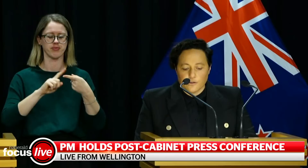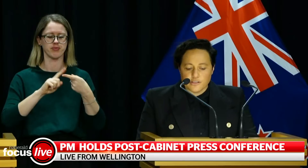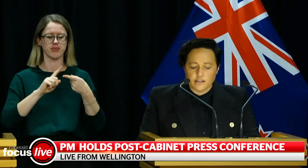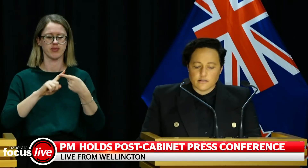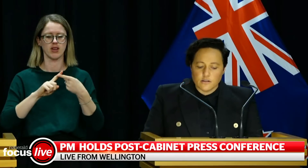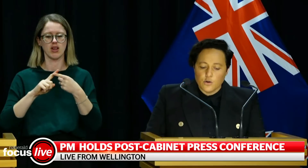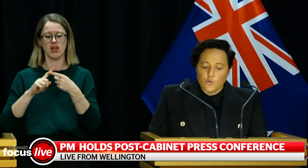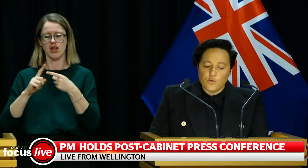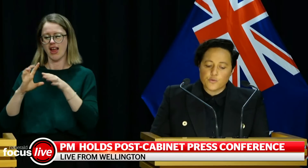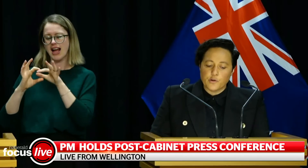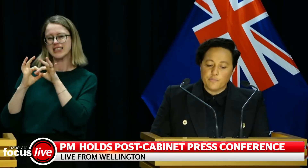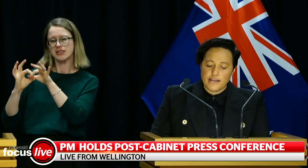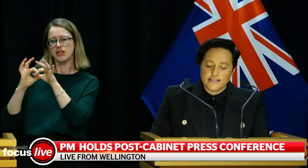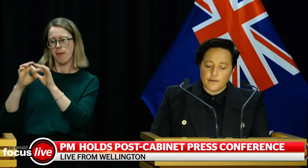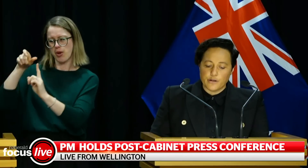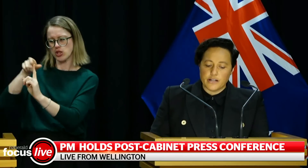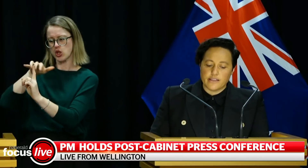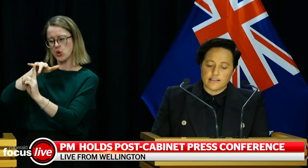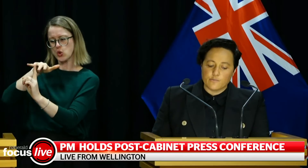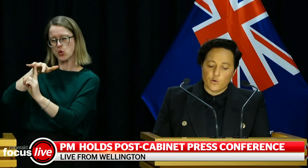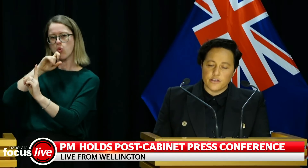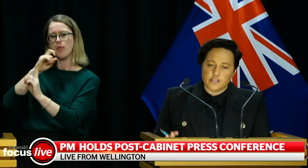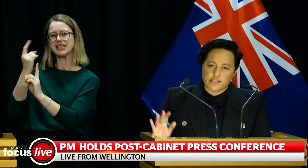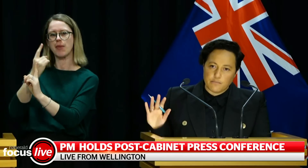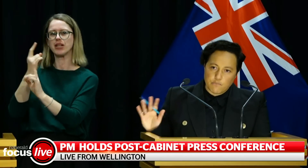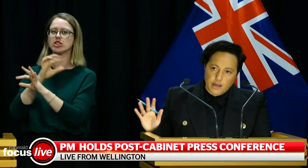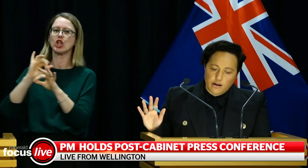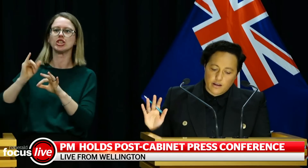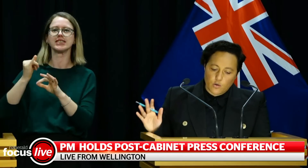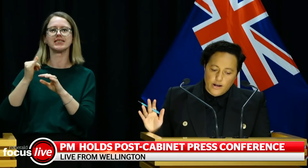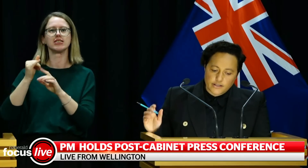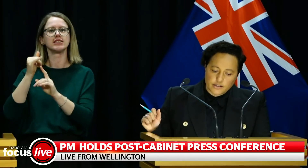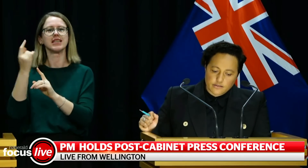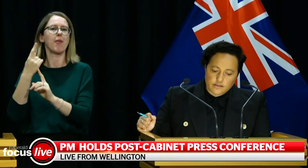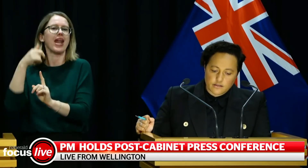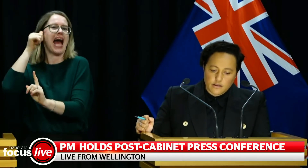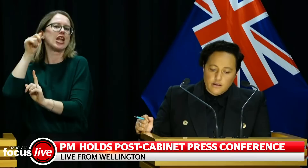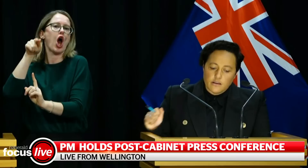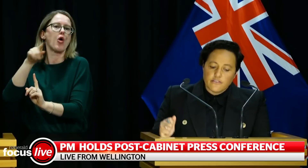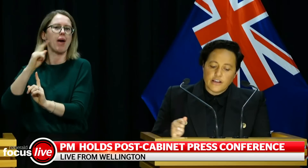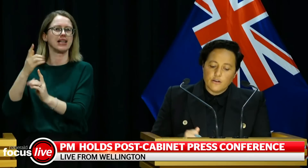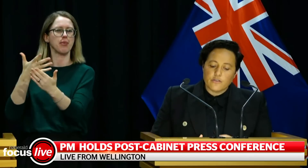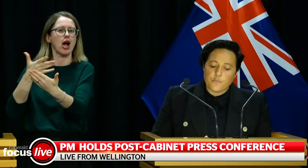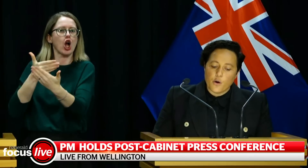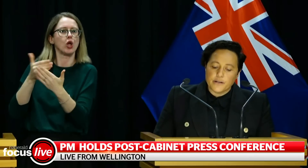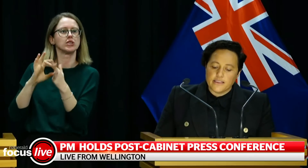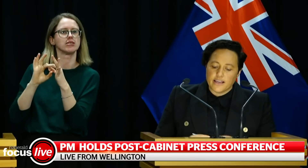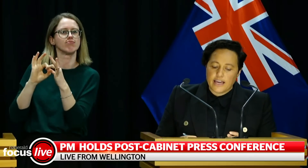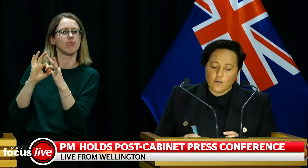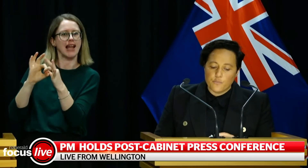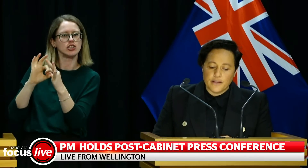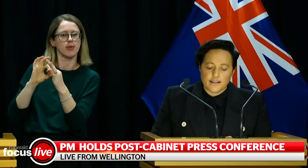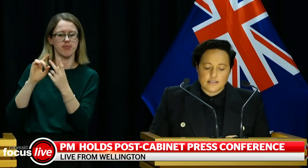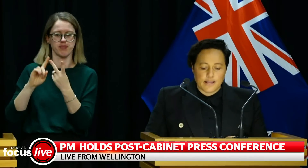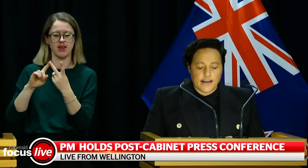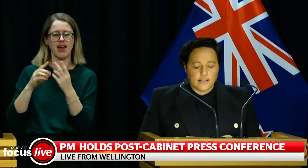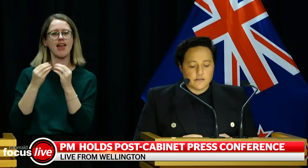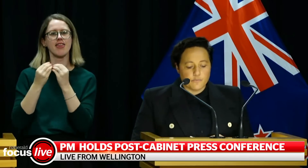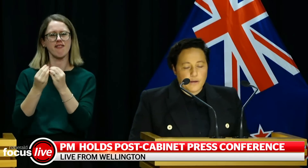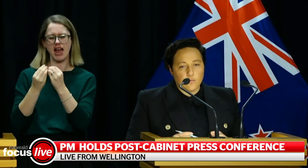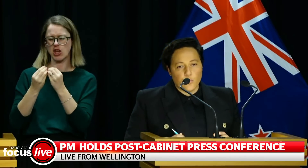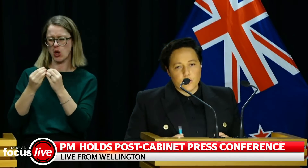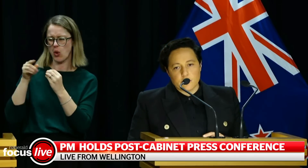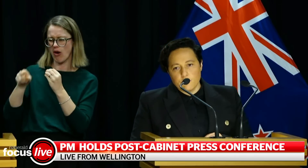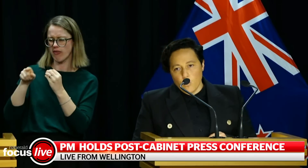an associate, which will be somebody that is more than just a mere acquaintance. The value of the property that cannot be